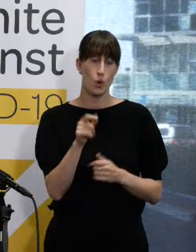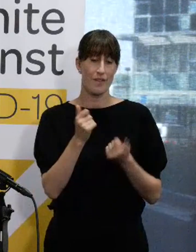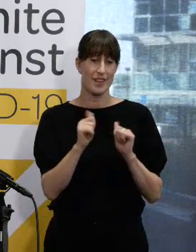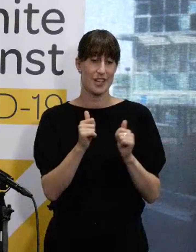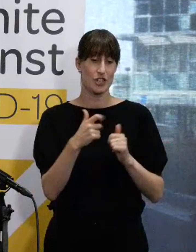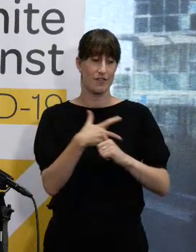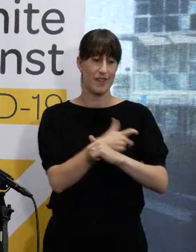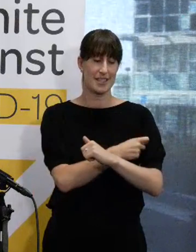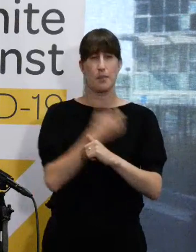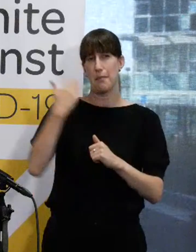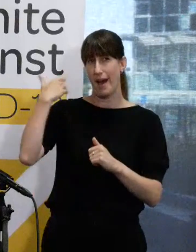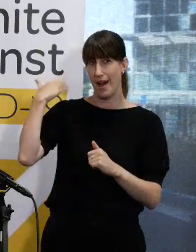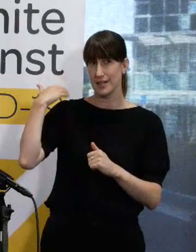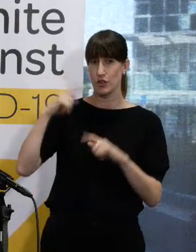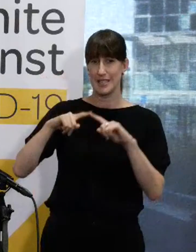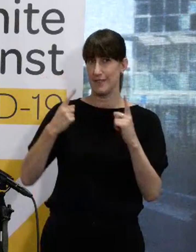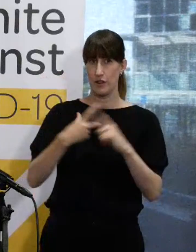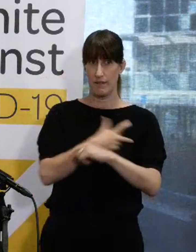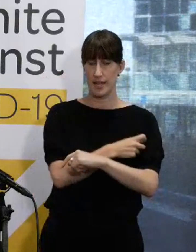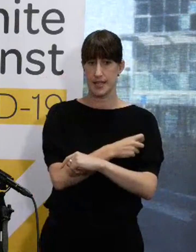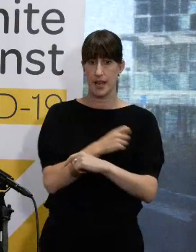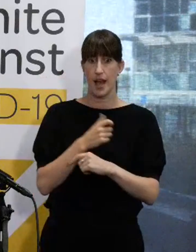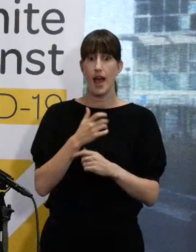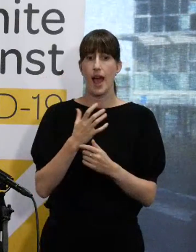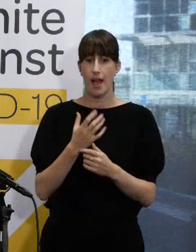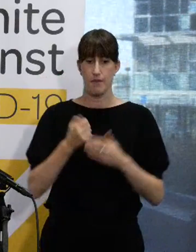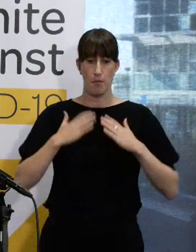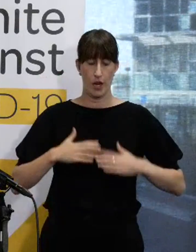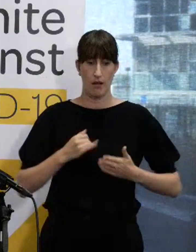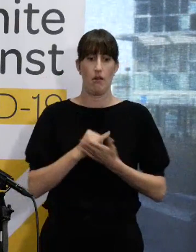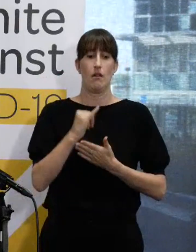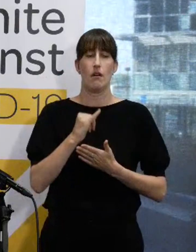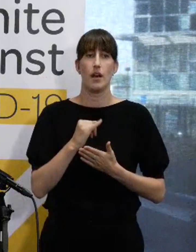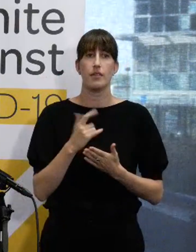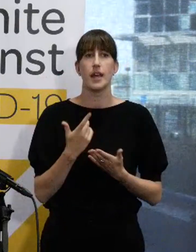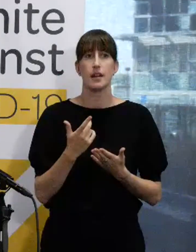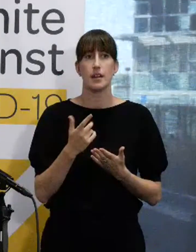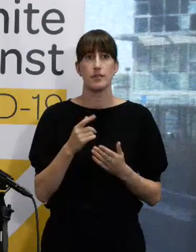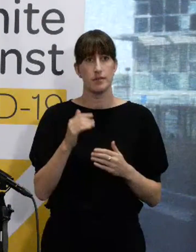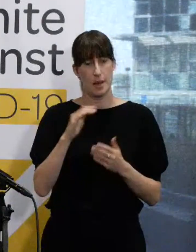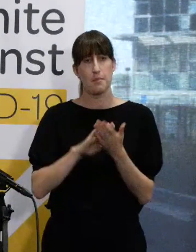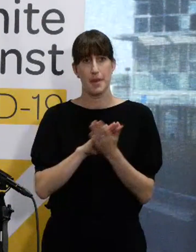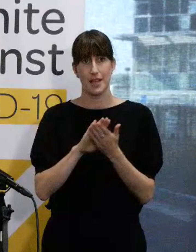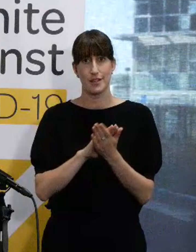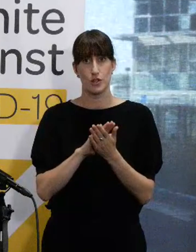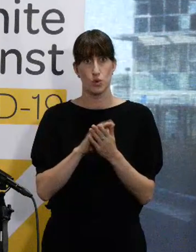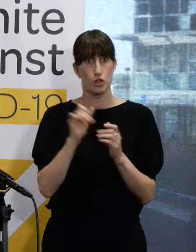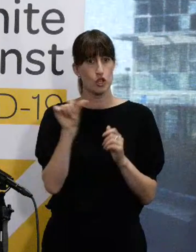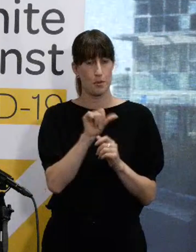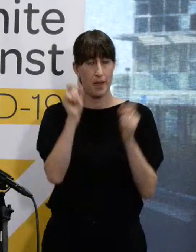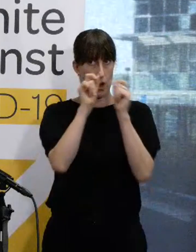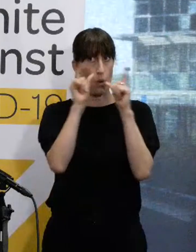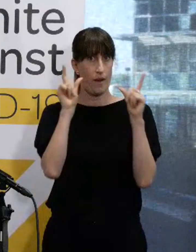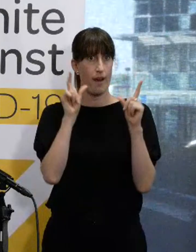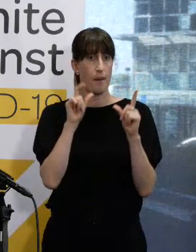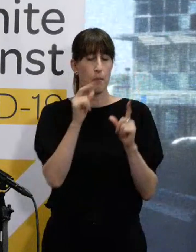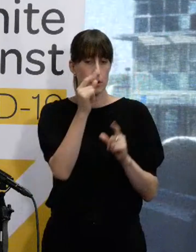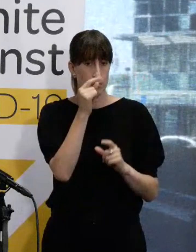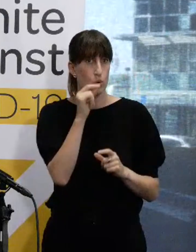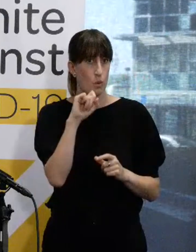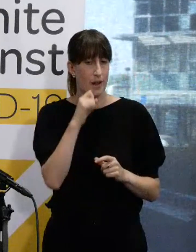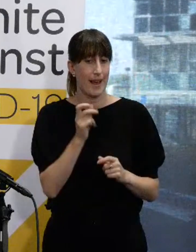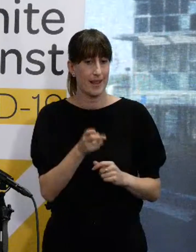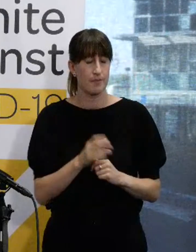having an allergic reaction to the Pfizer and any of the new vaccines. Then there are people who have broader allergies, whether